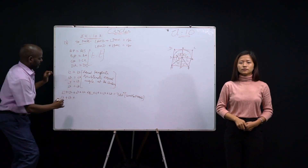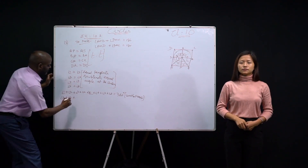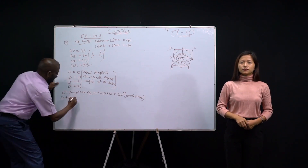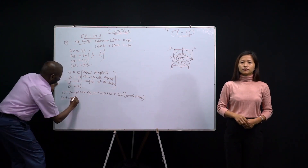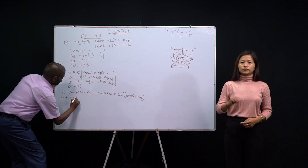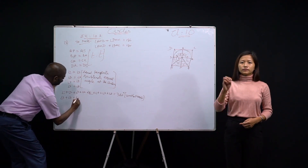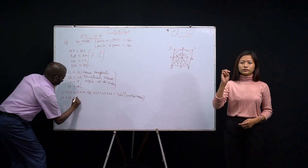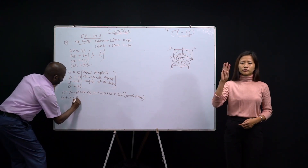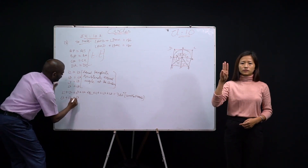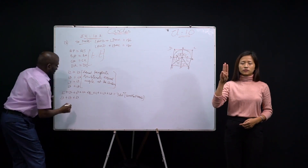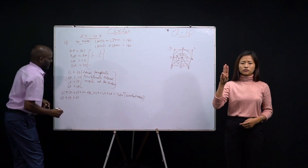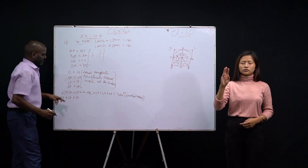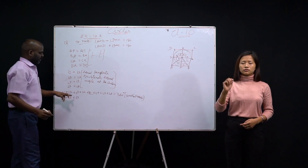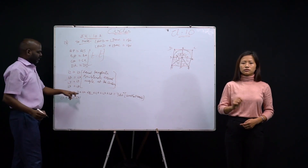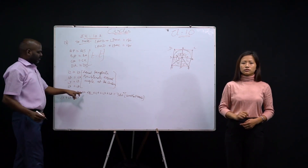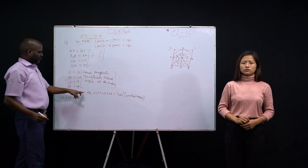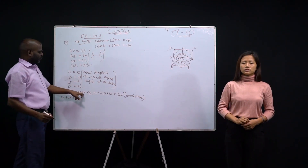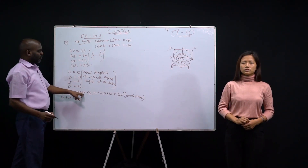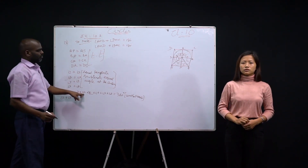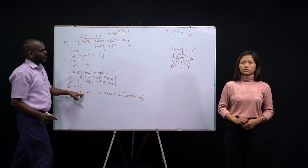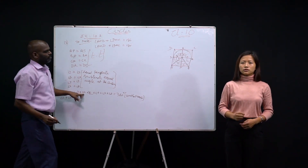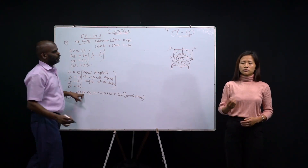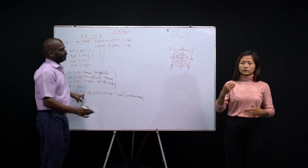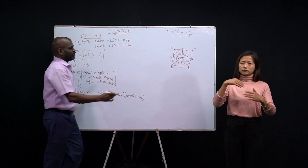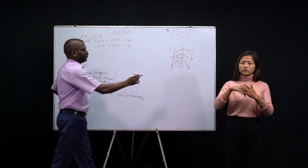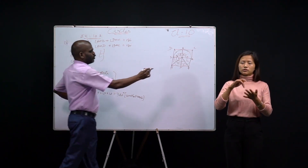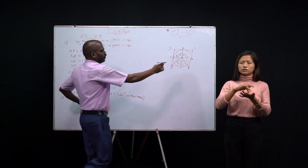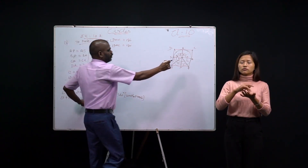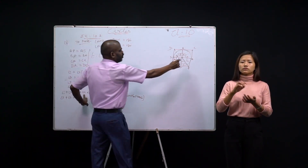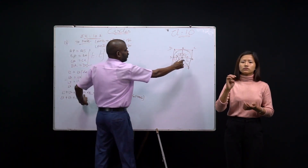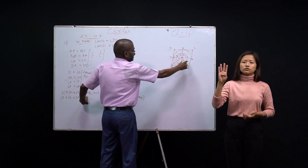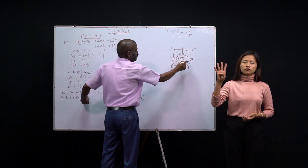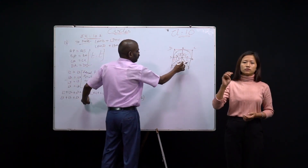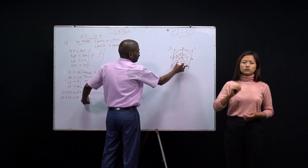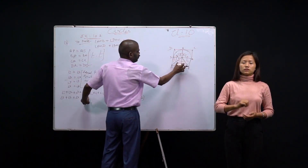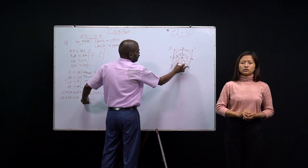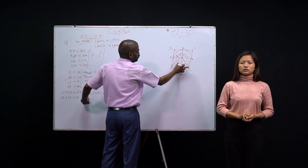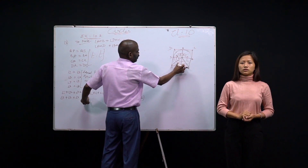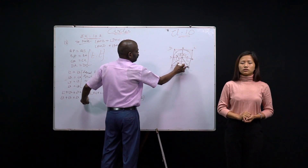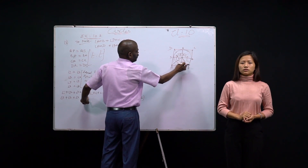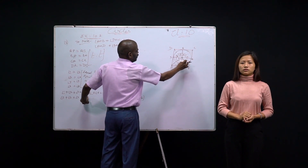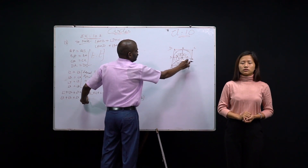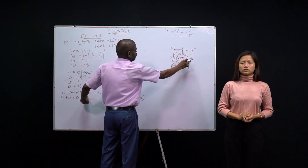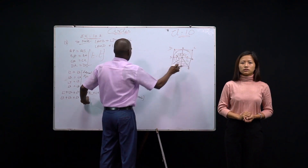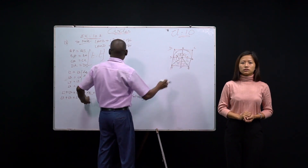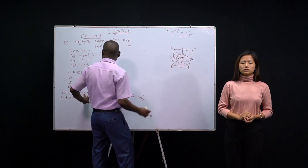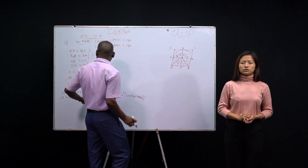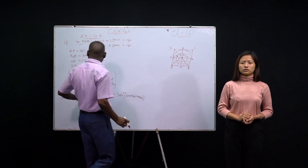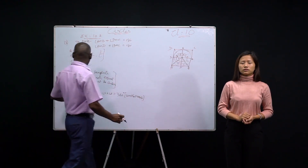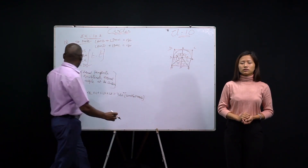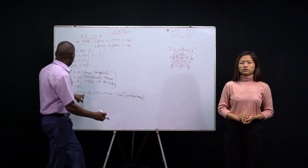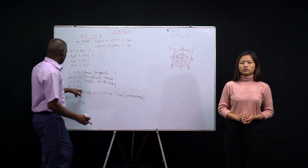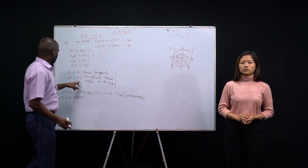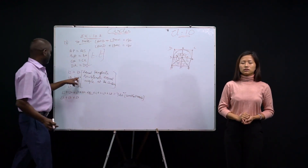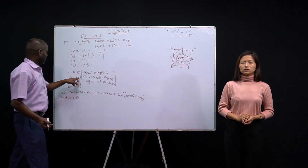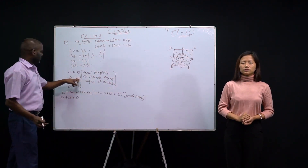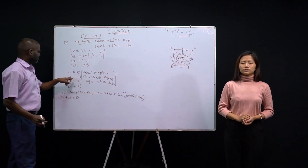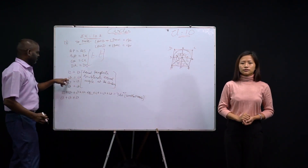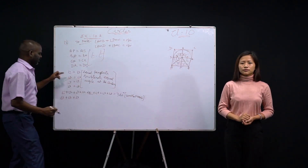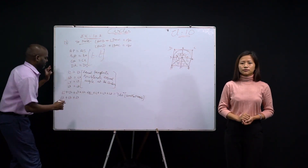3. In place of 4, because 4 we don't want, right? We want these two angle only. So in place of 4 what we can